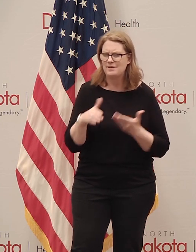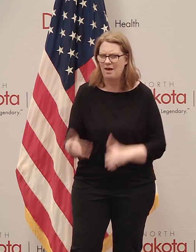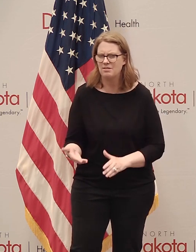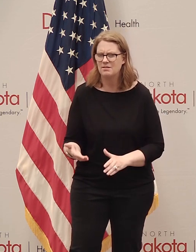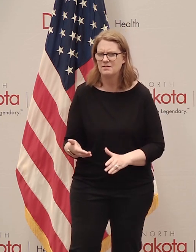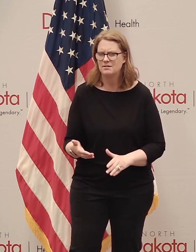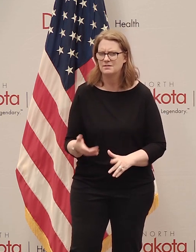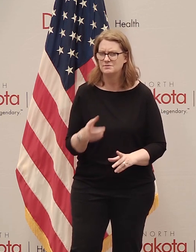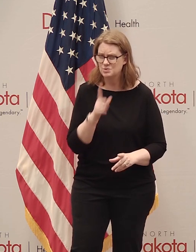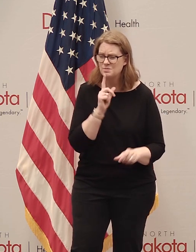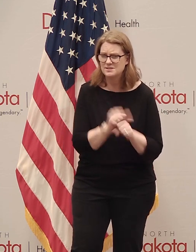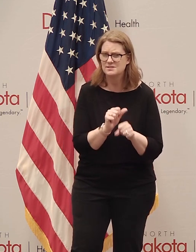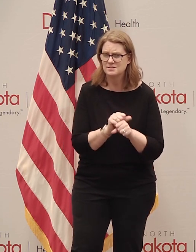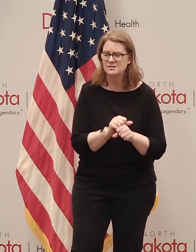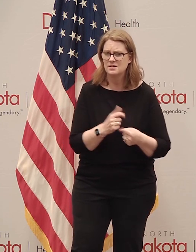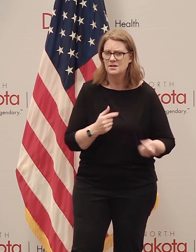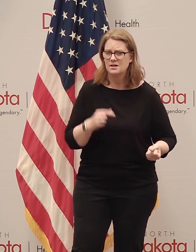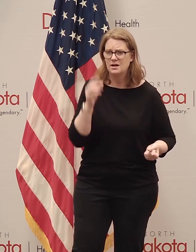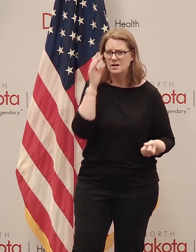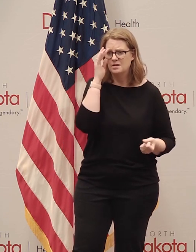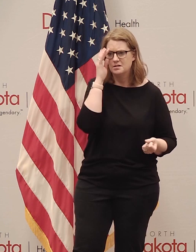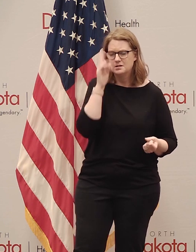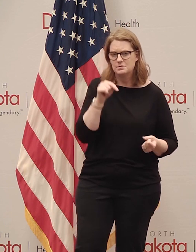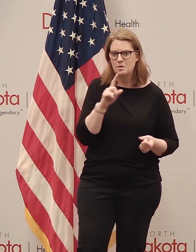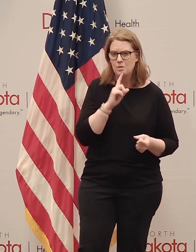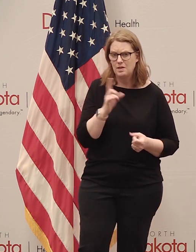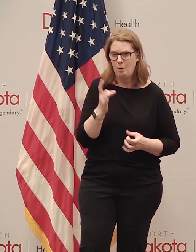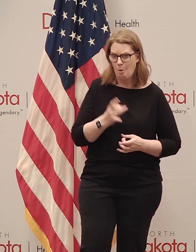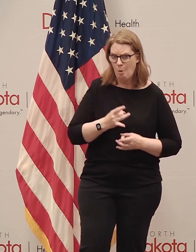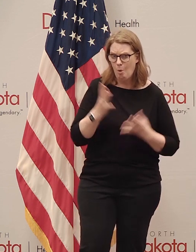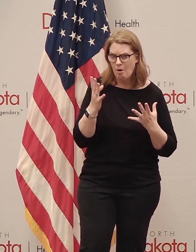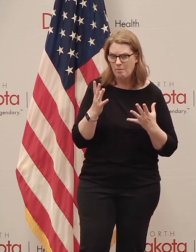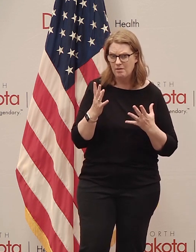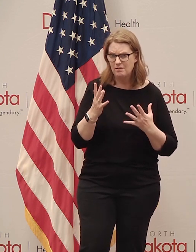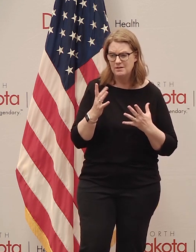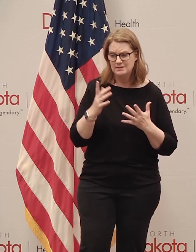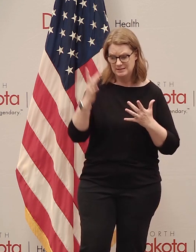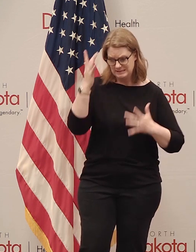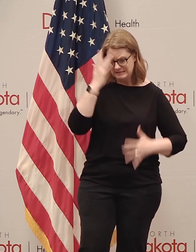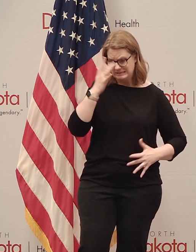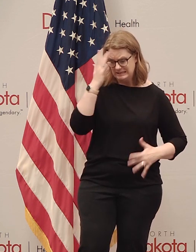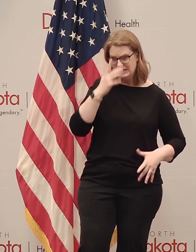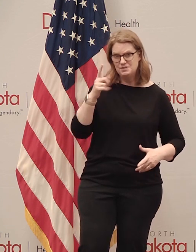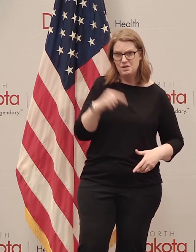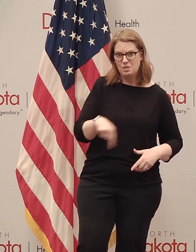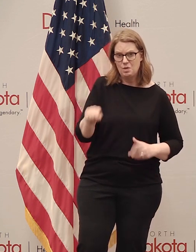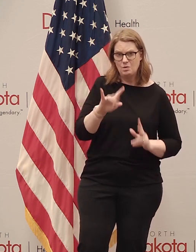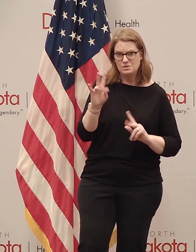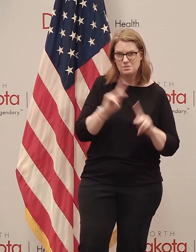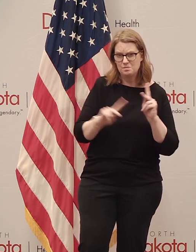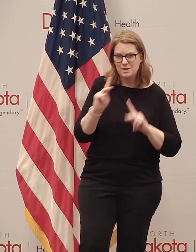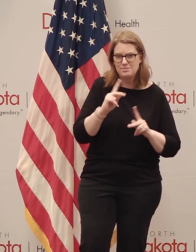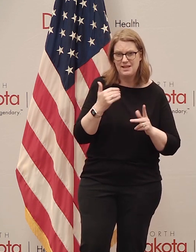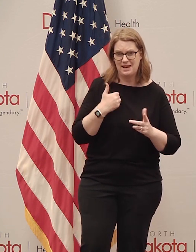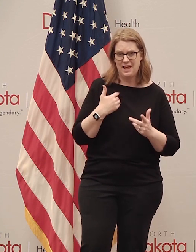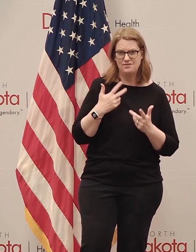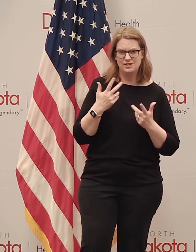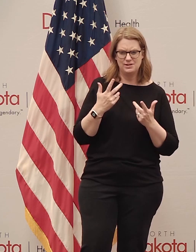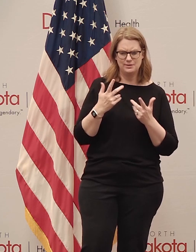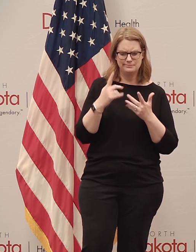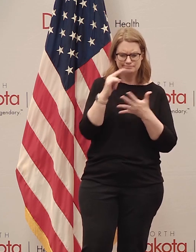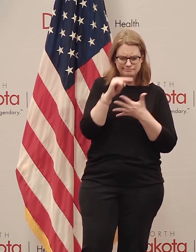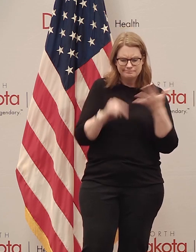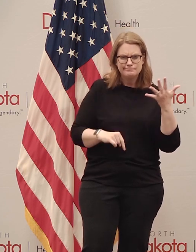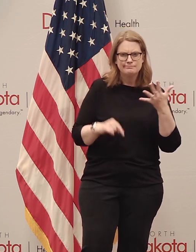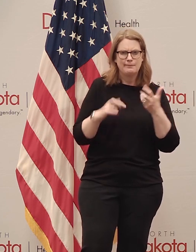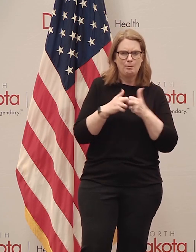really horrible, tragic and deadly disease for people that are that have those underlying conditions. So again, I just think